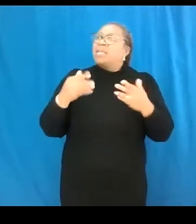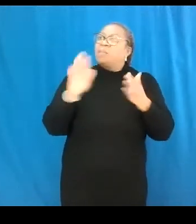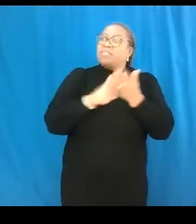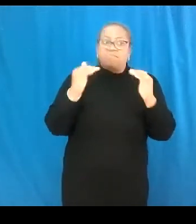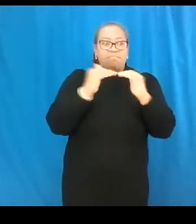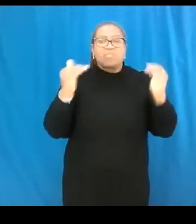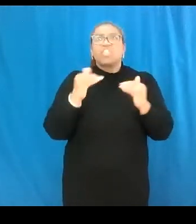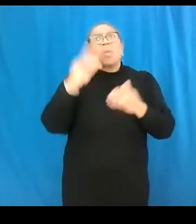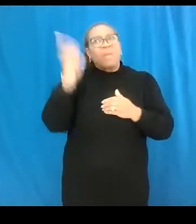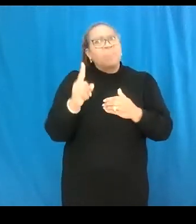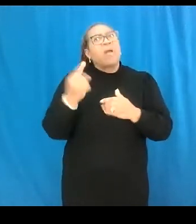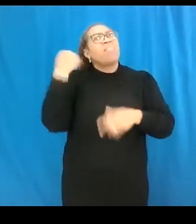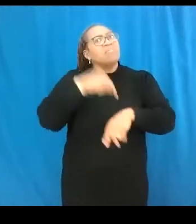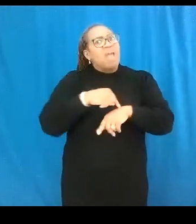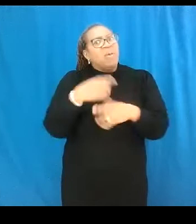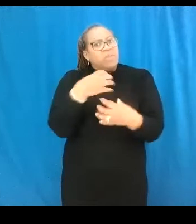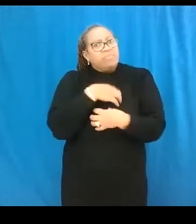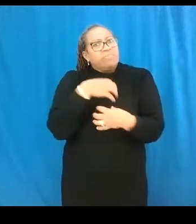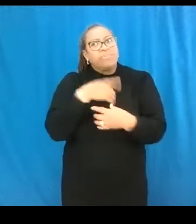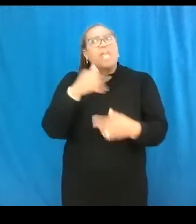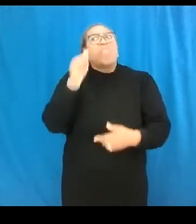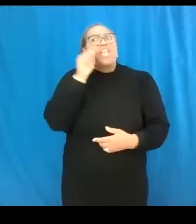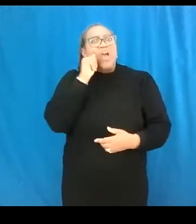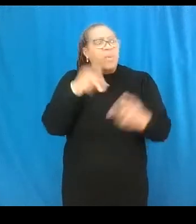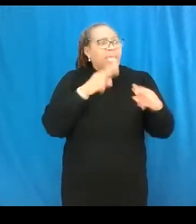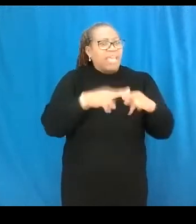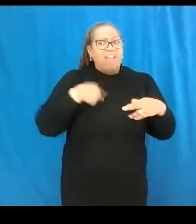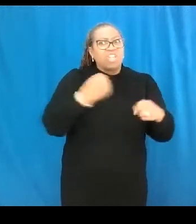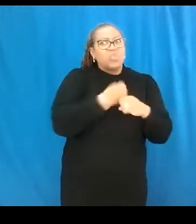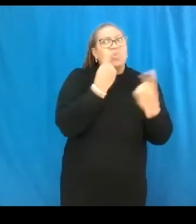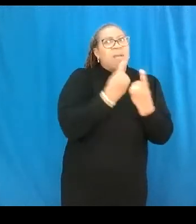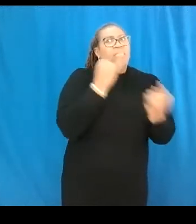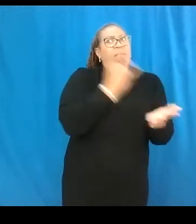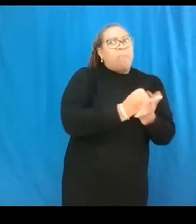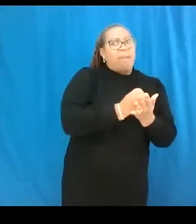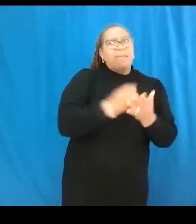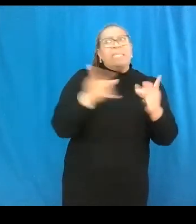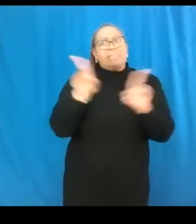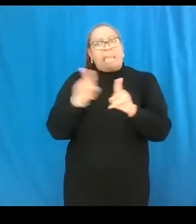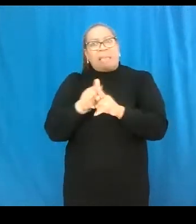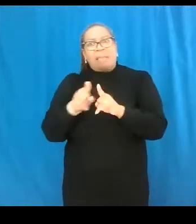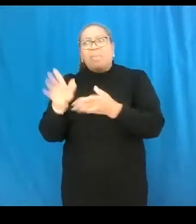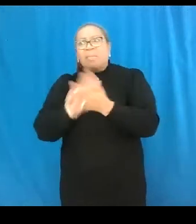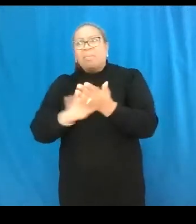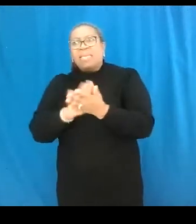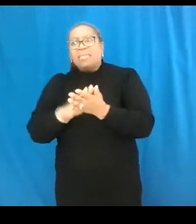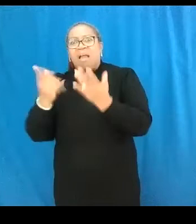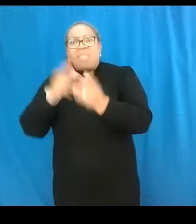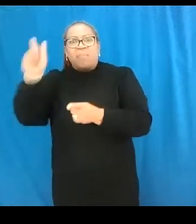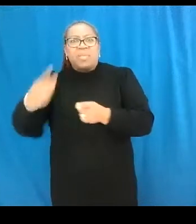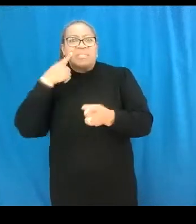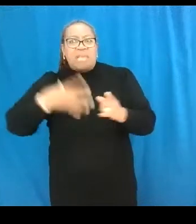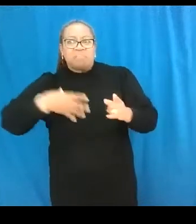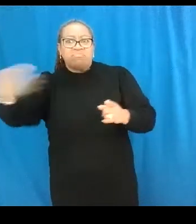eye, life for life, tooth for tooth. And in the Old Testament, Jesus was God's way of establishing